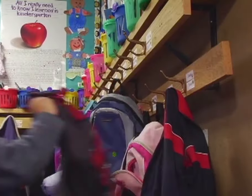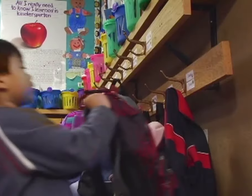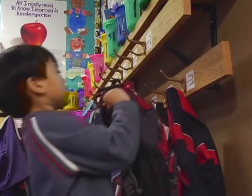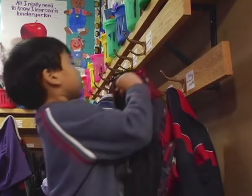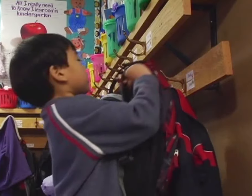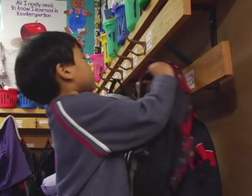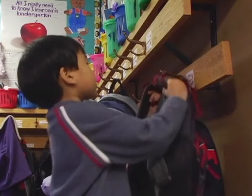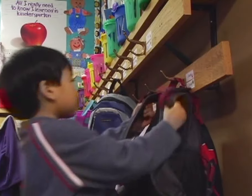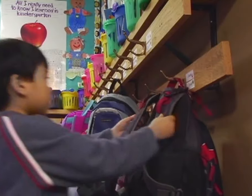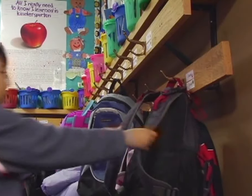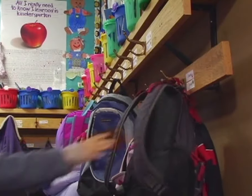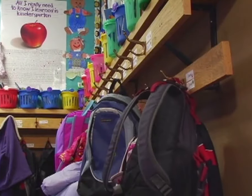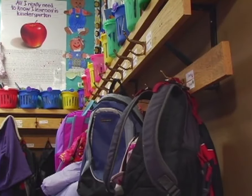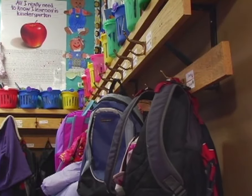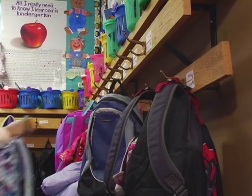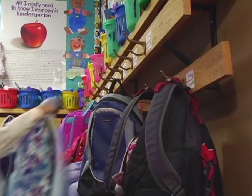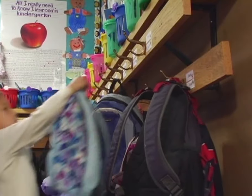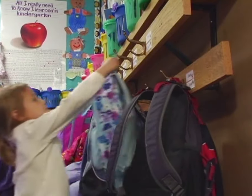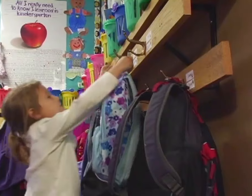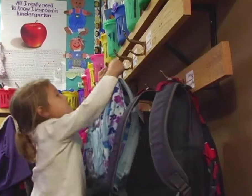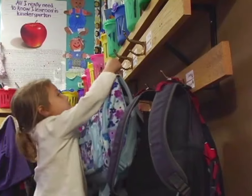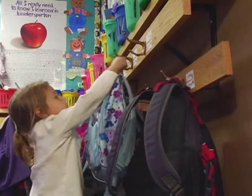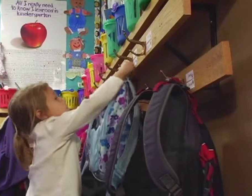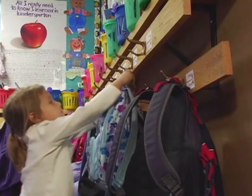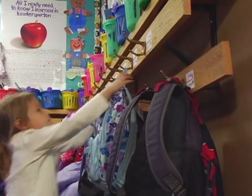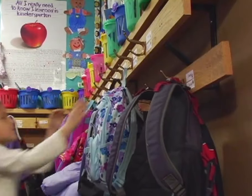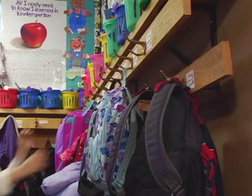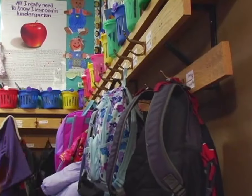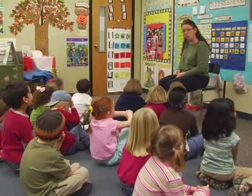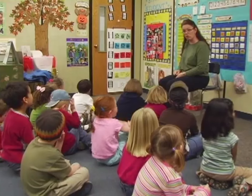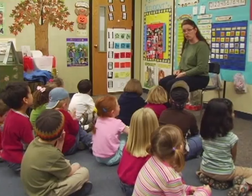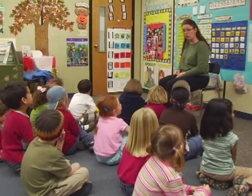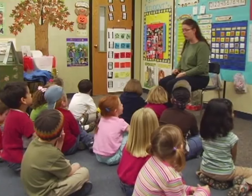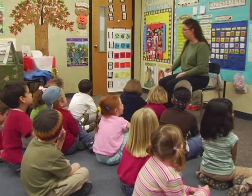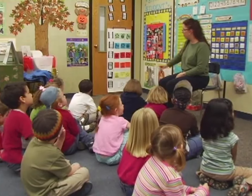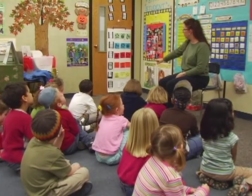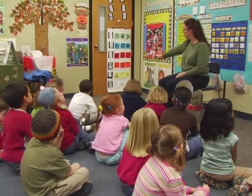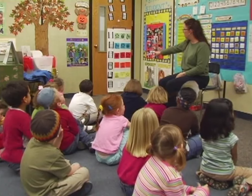Welcome to school. Hang your backpack up. Welcome.